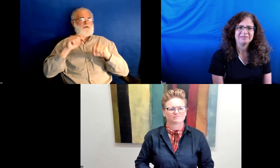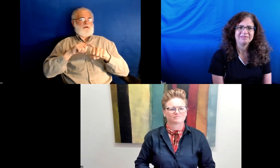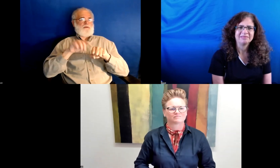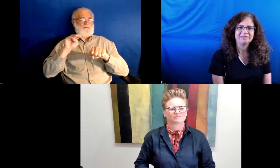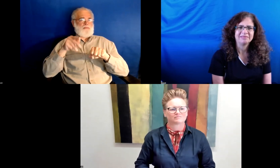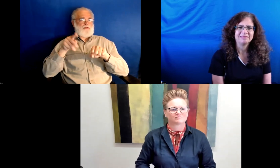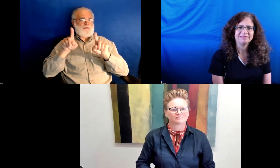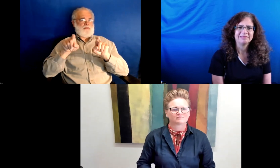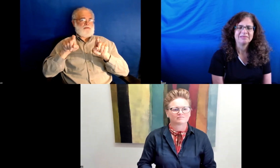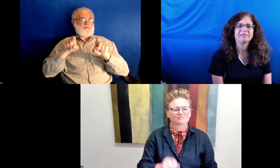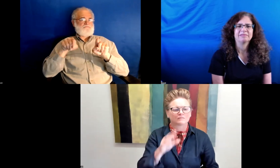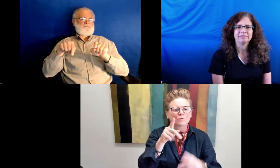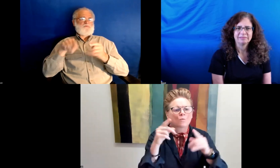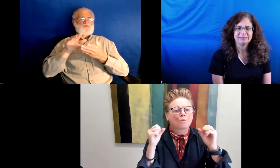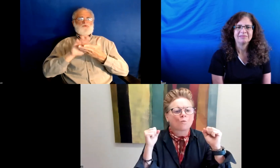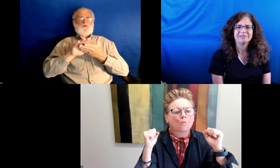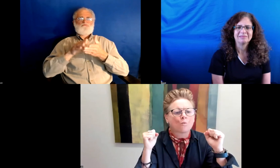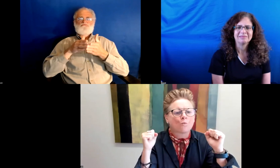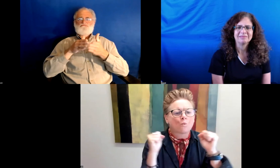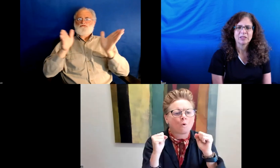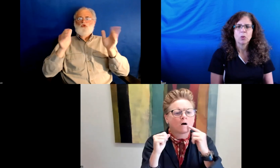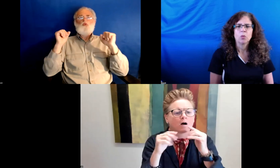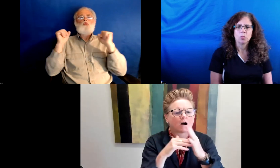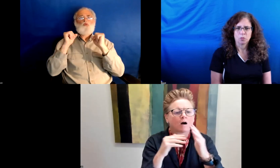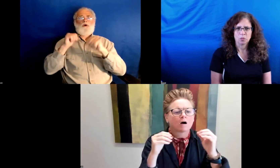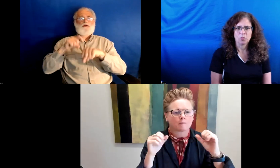adding, a wintertime map test,